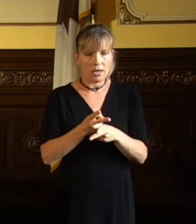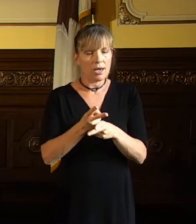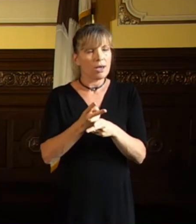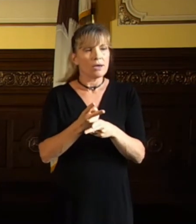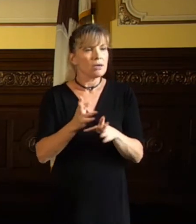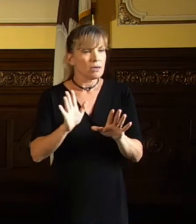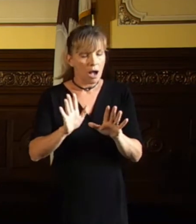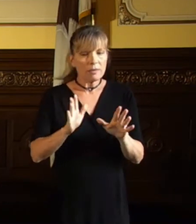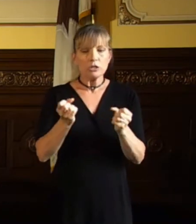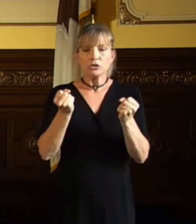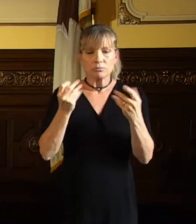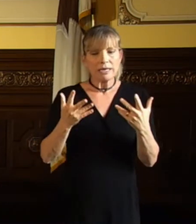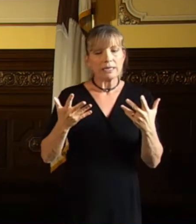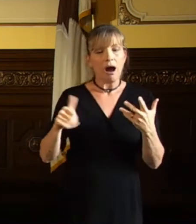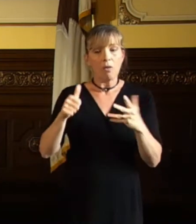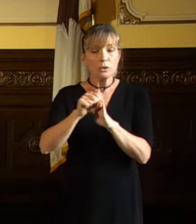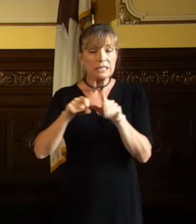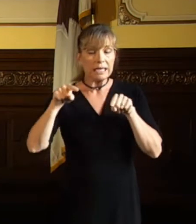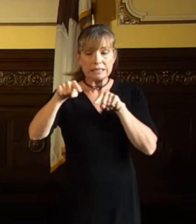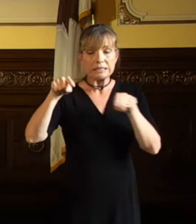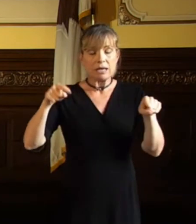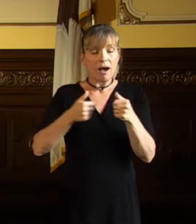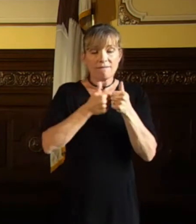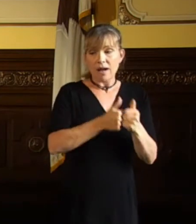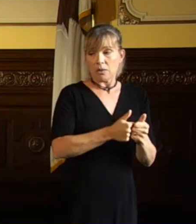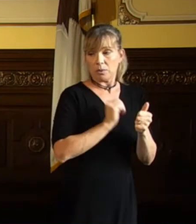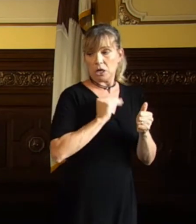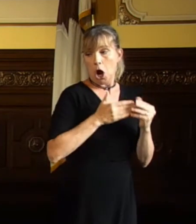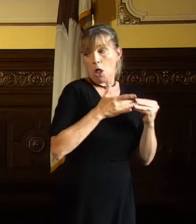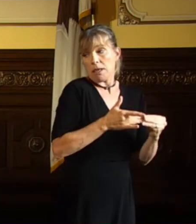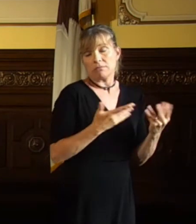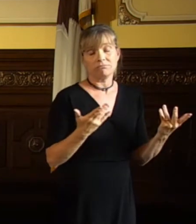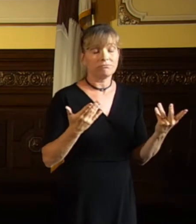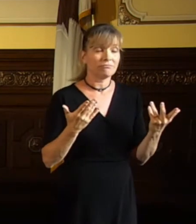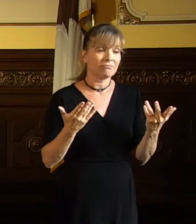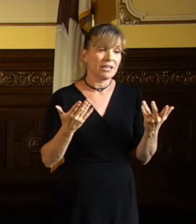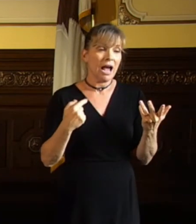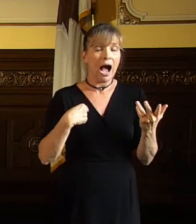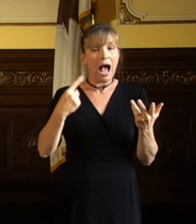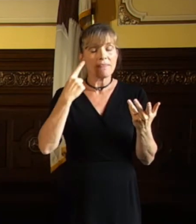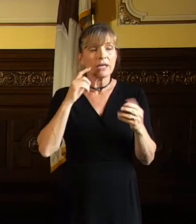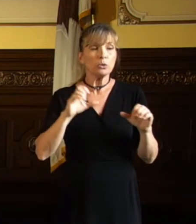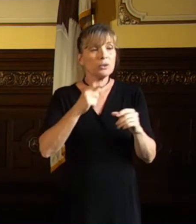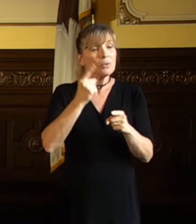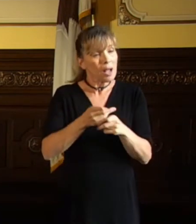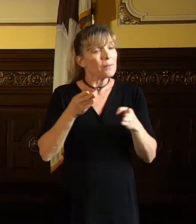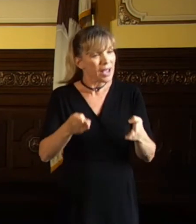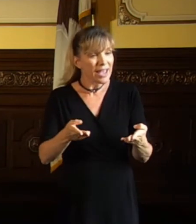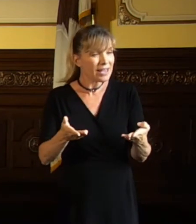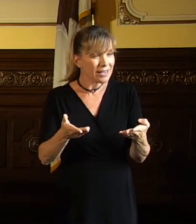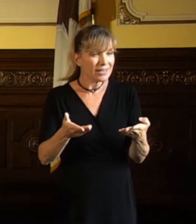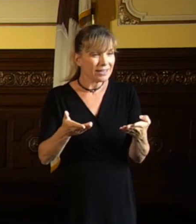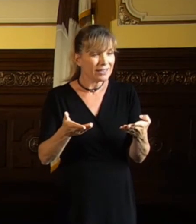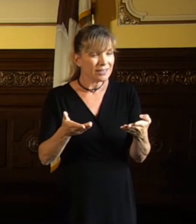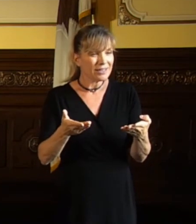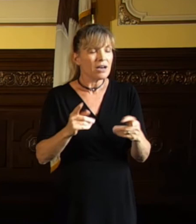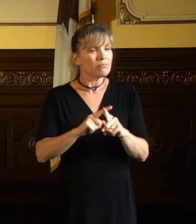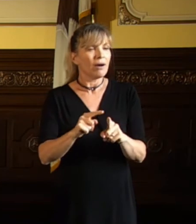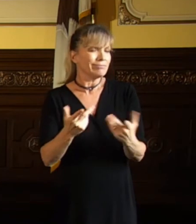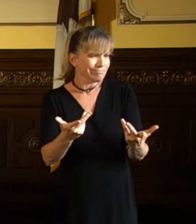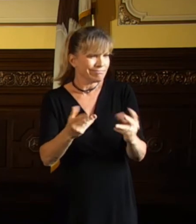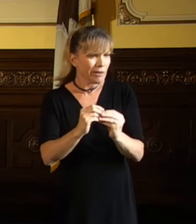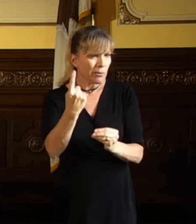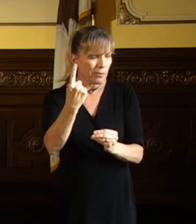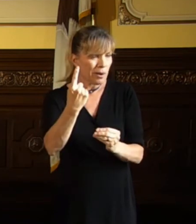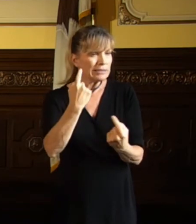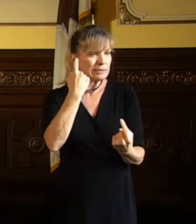outlier in any way. There are many states that are following our lead and I think doing it in the right way. But look, our number